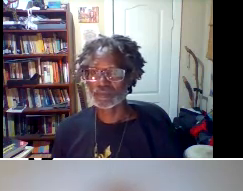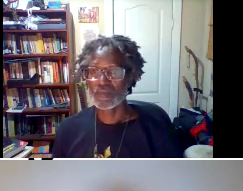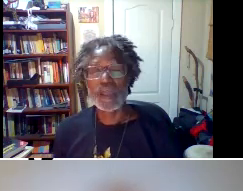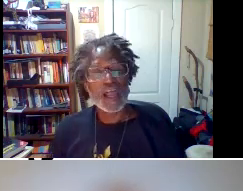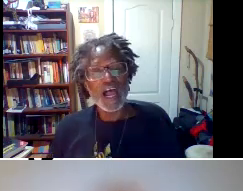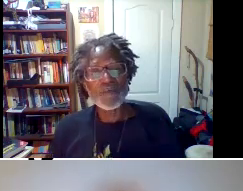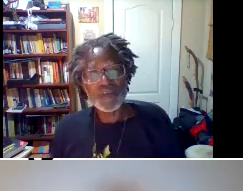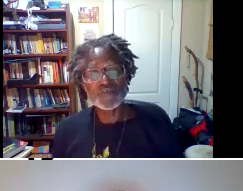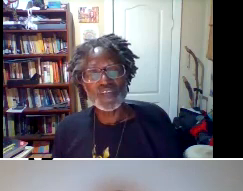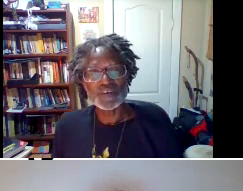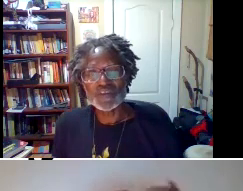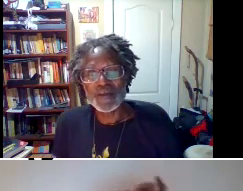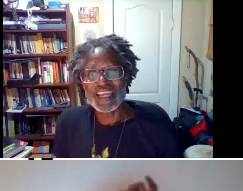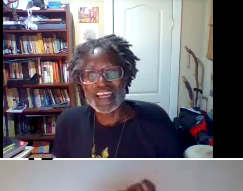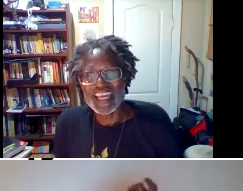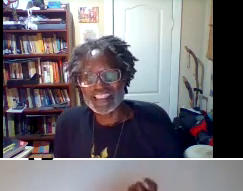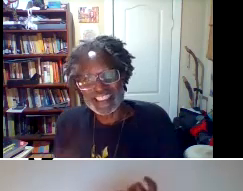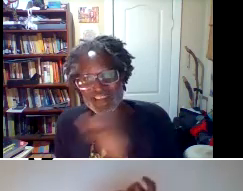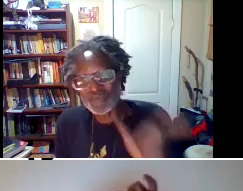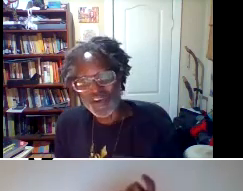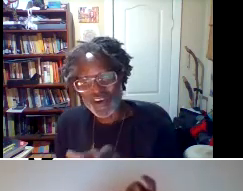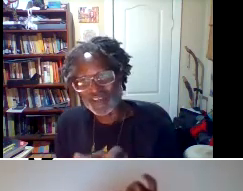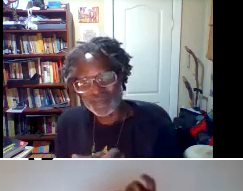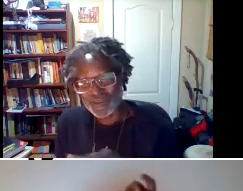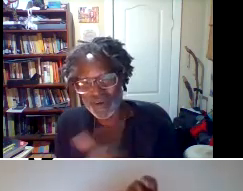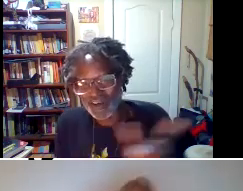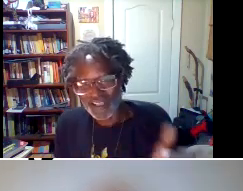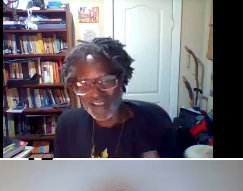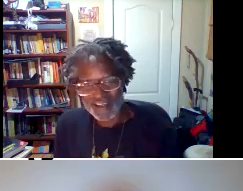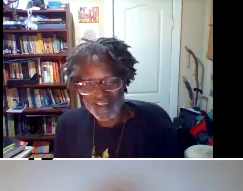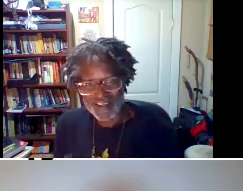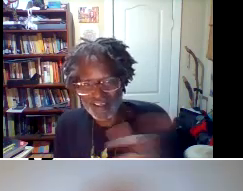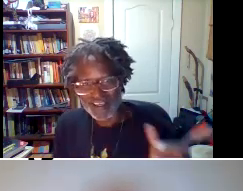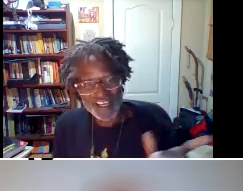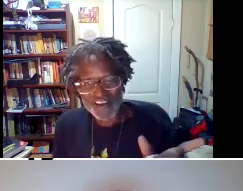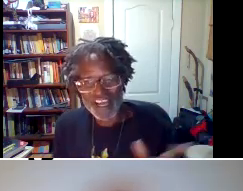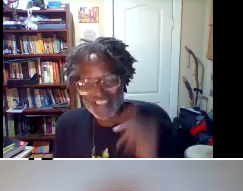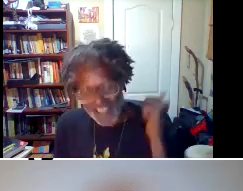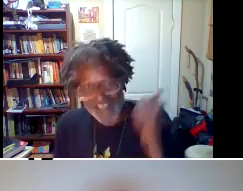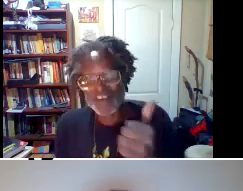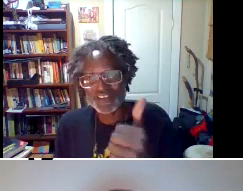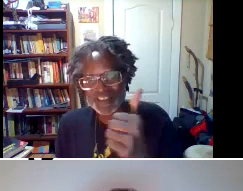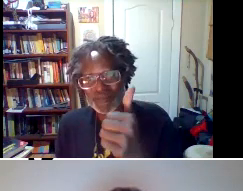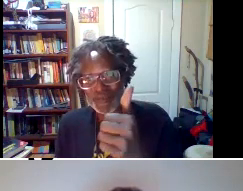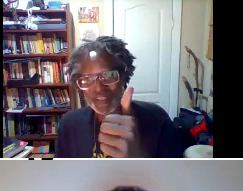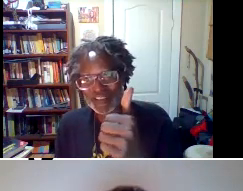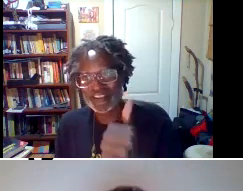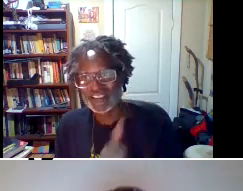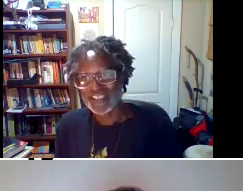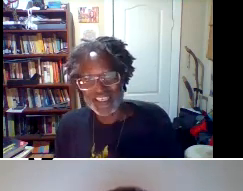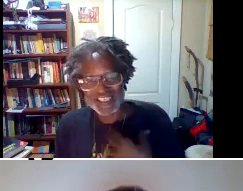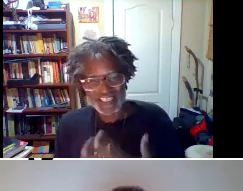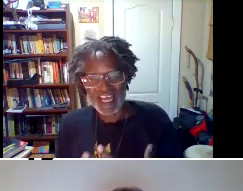sign. I truly hope somebody catch this recording somewhere in the internet and learn something from